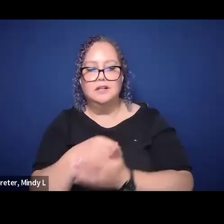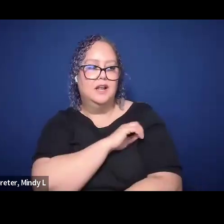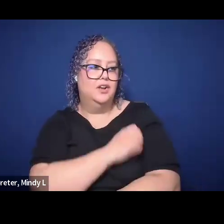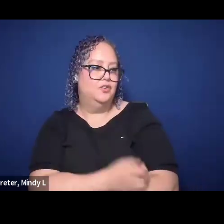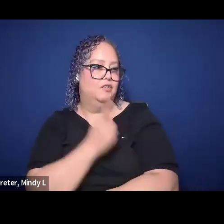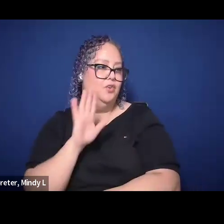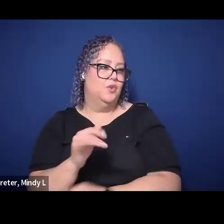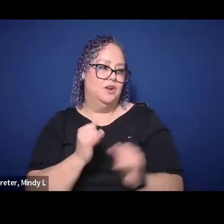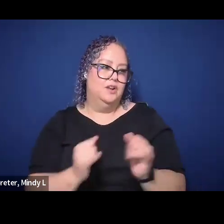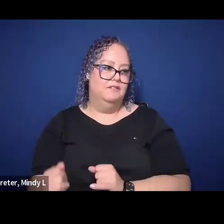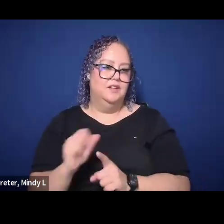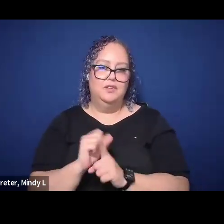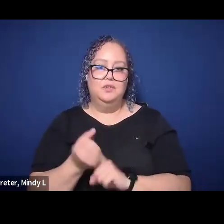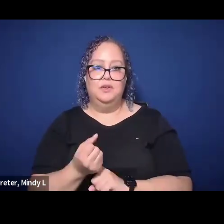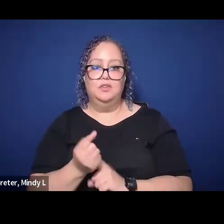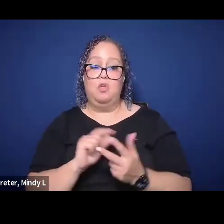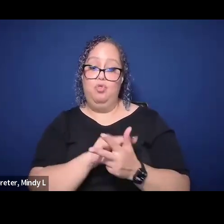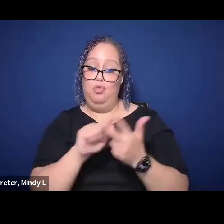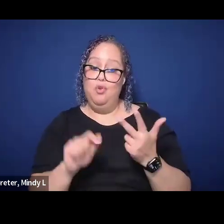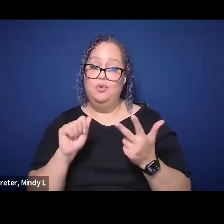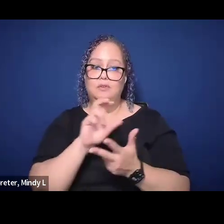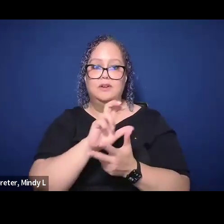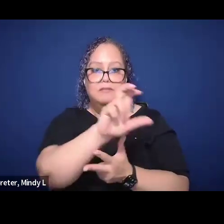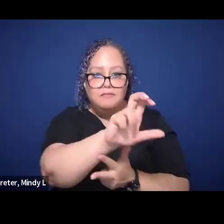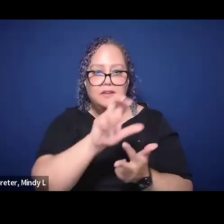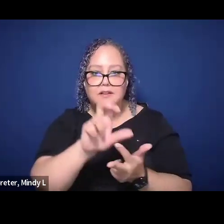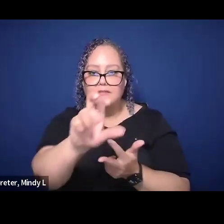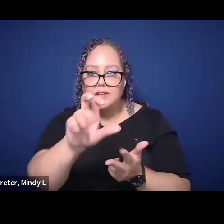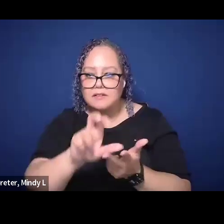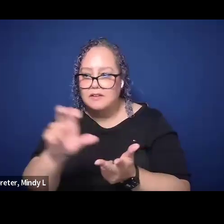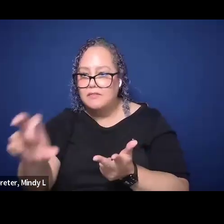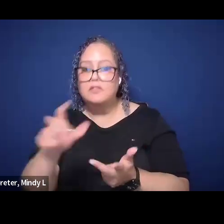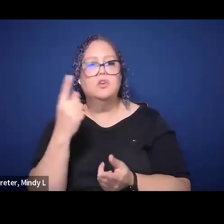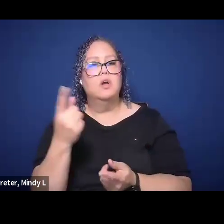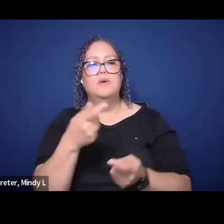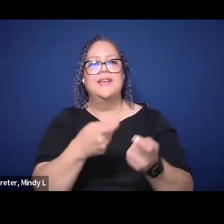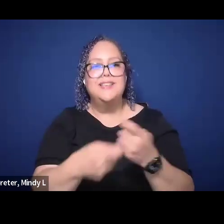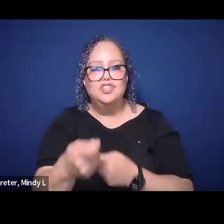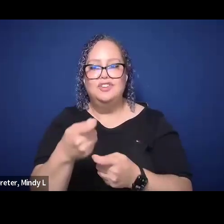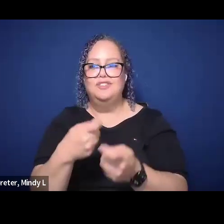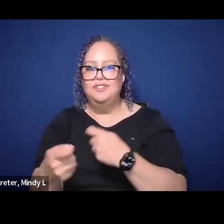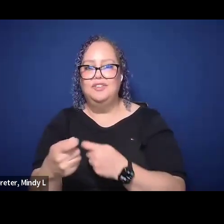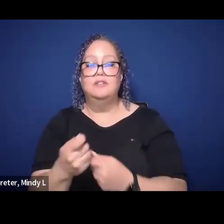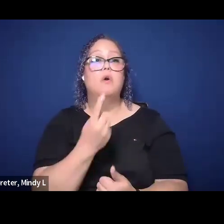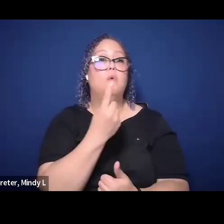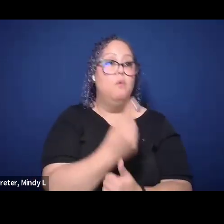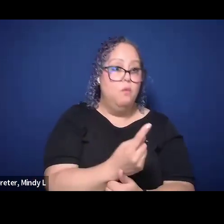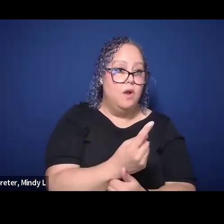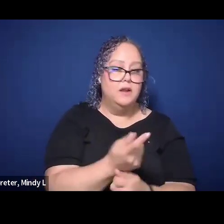All 3 of these are resources that you can invest. You're always exchanging one for the other 2.